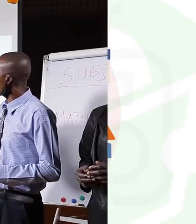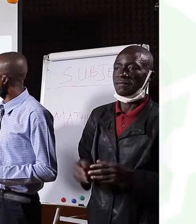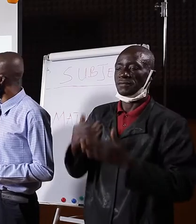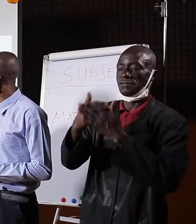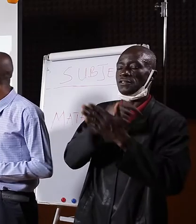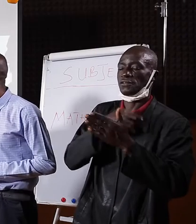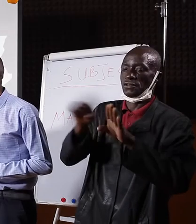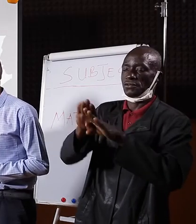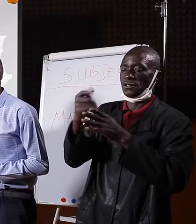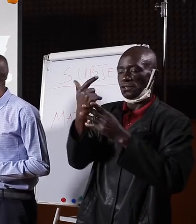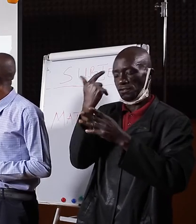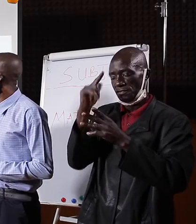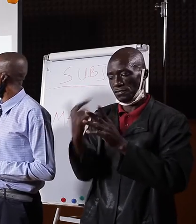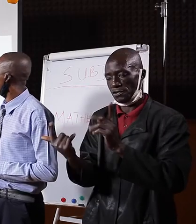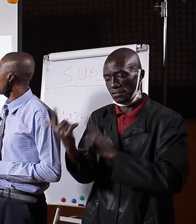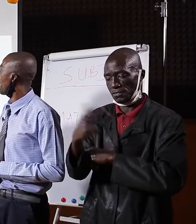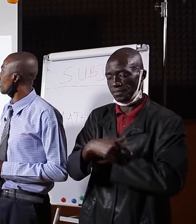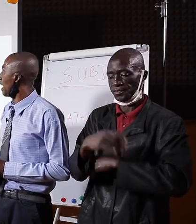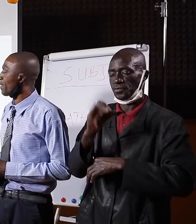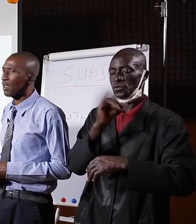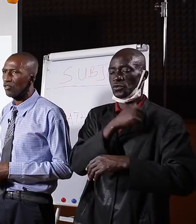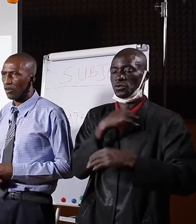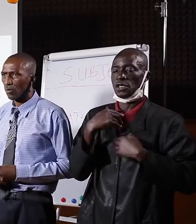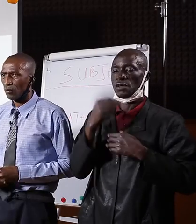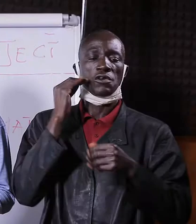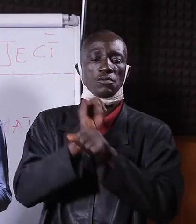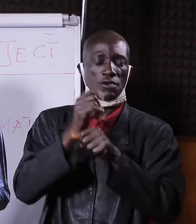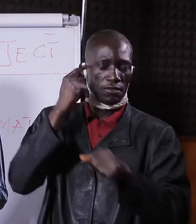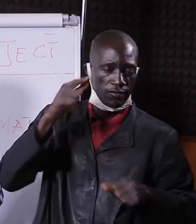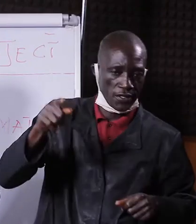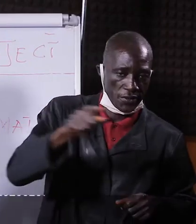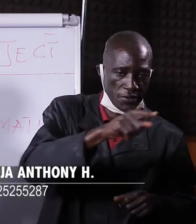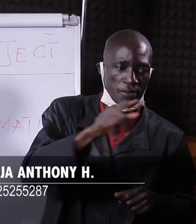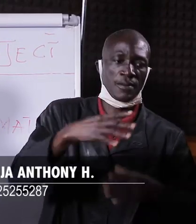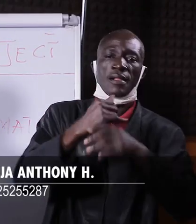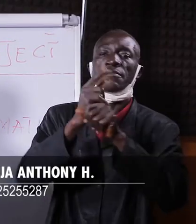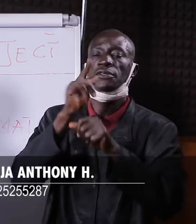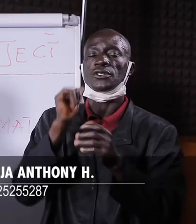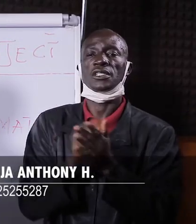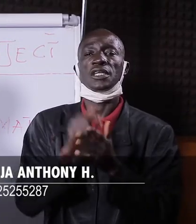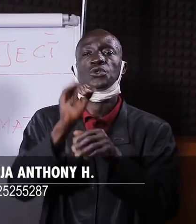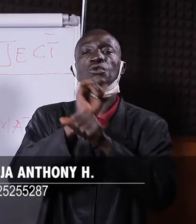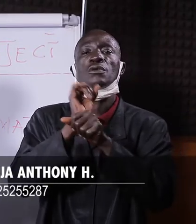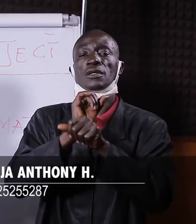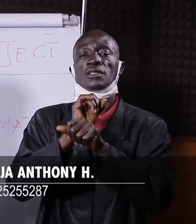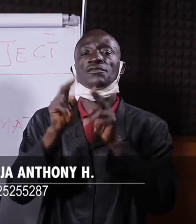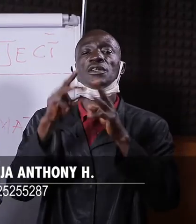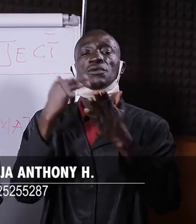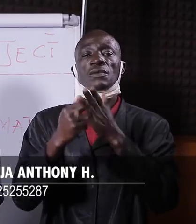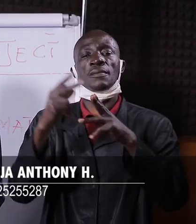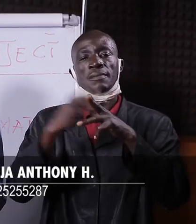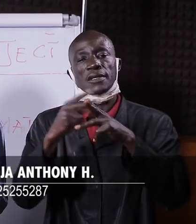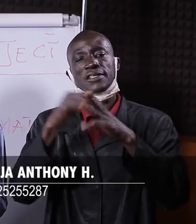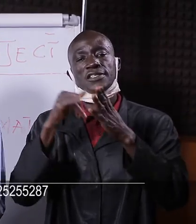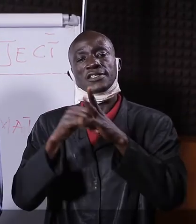Before we close for the day, I have an assignment for you. Make sure you work this assignment and